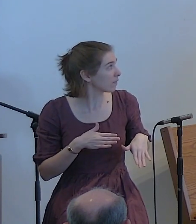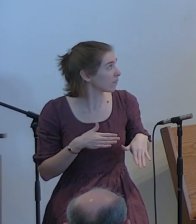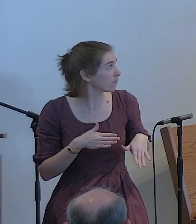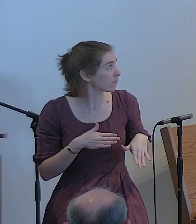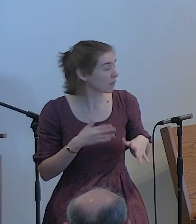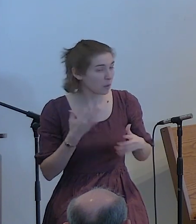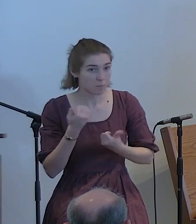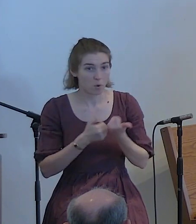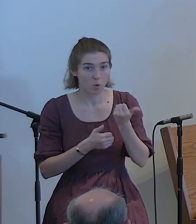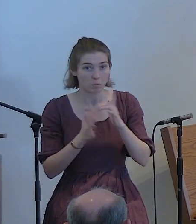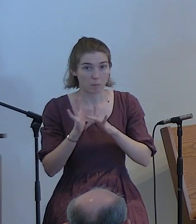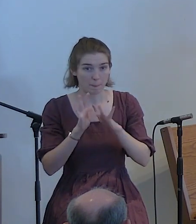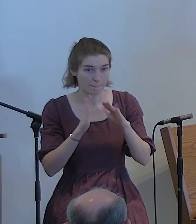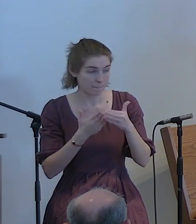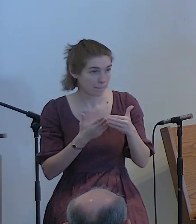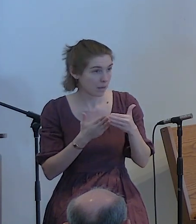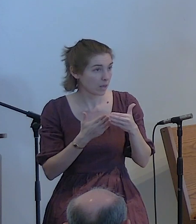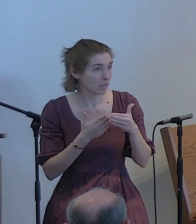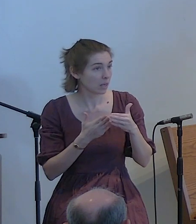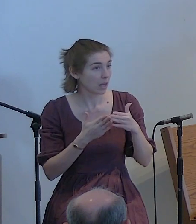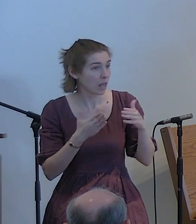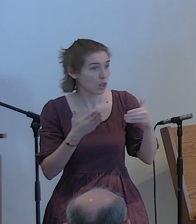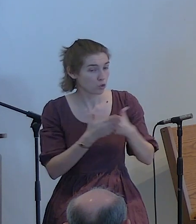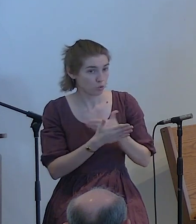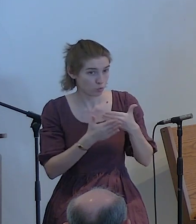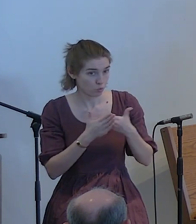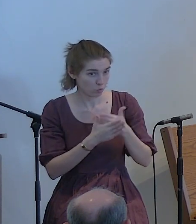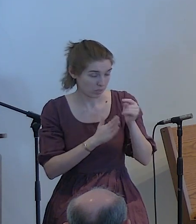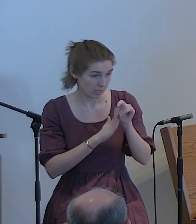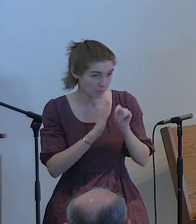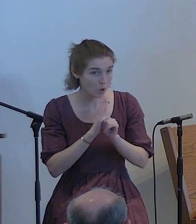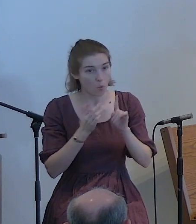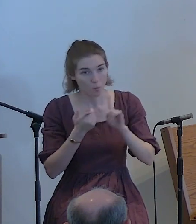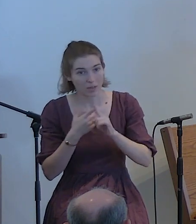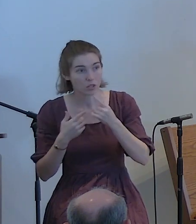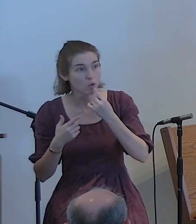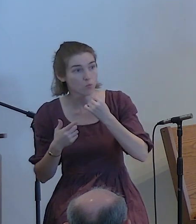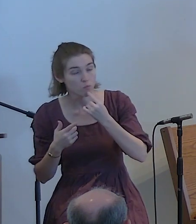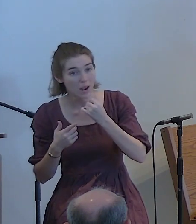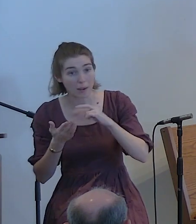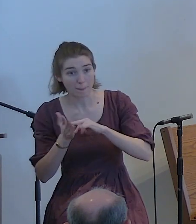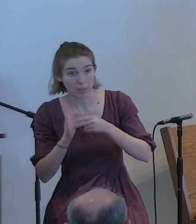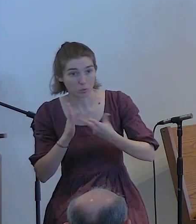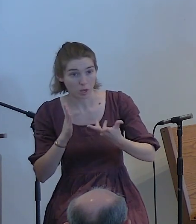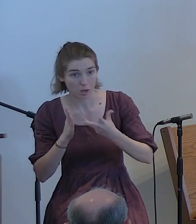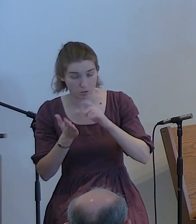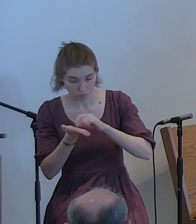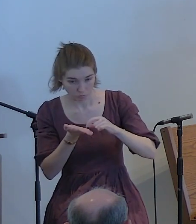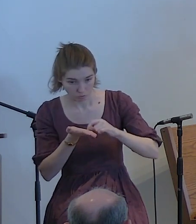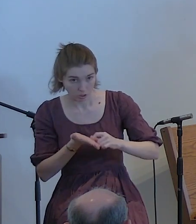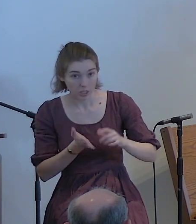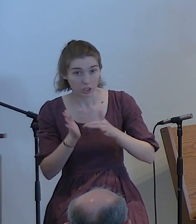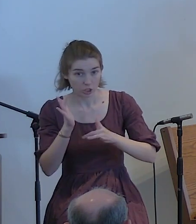In most Bibles in the New Testament, when something is read, what does it mean?